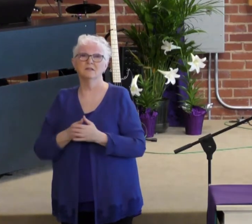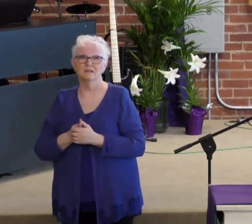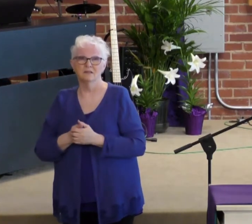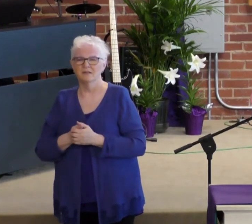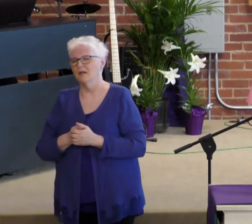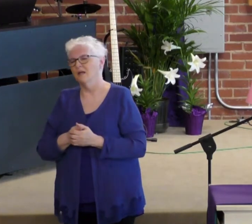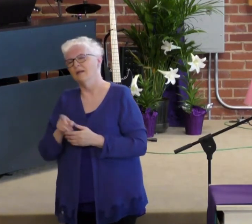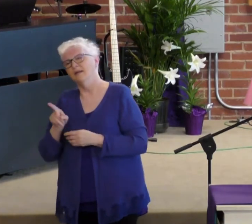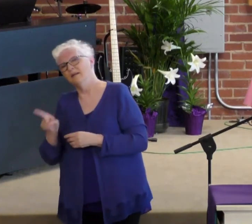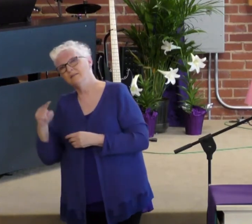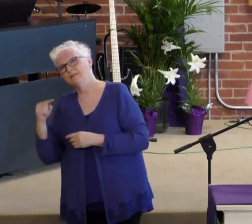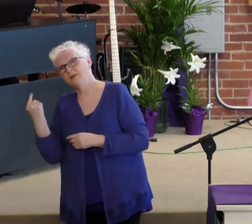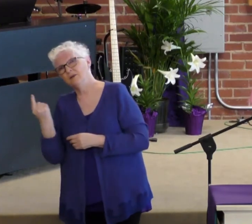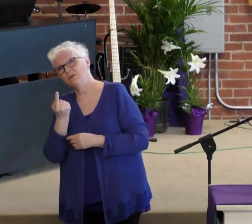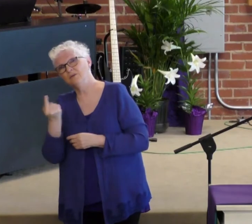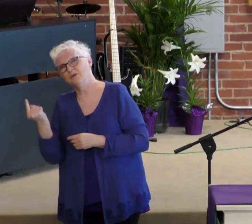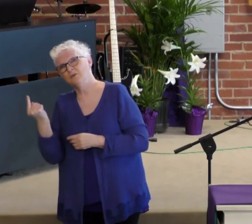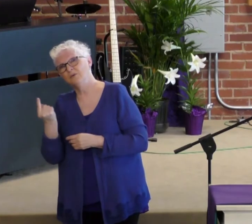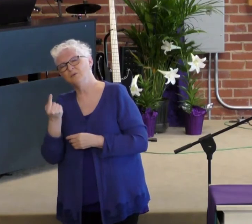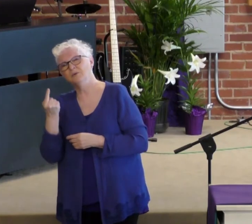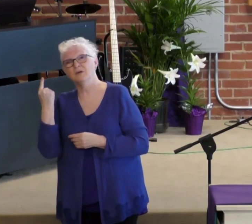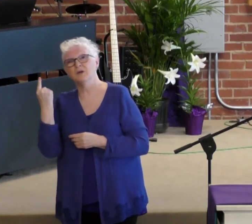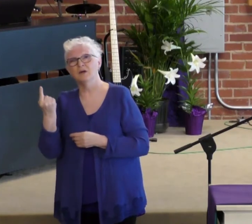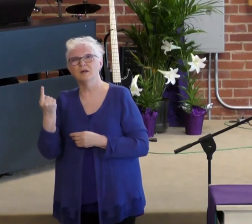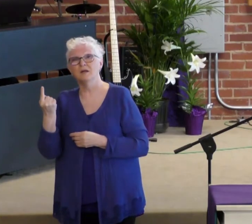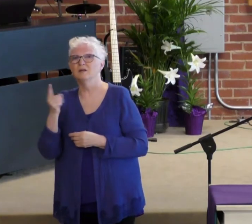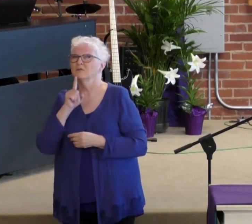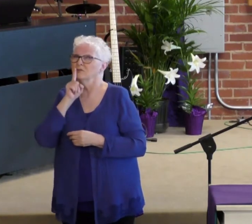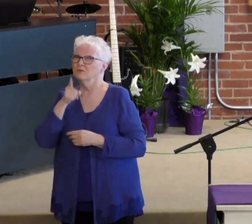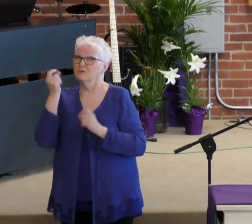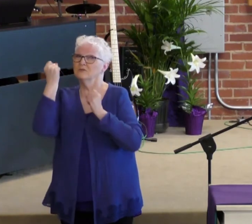the only one that truly